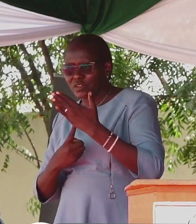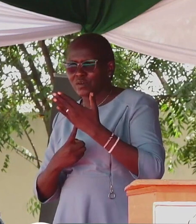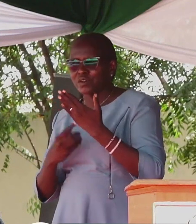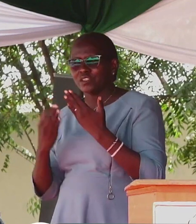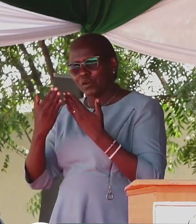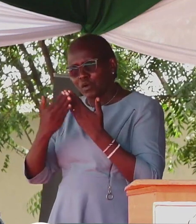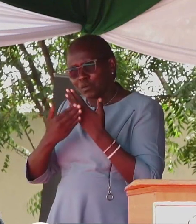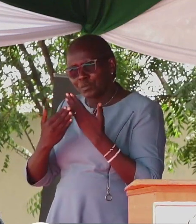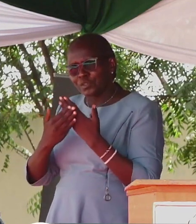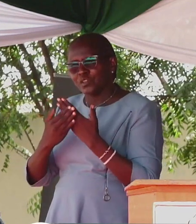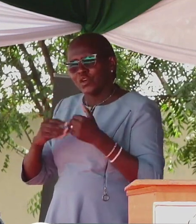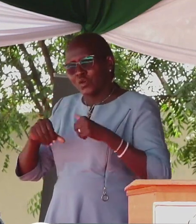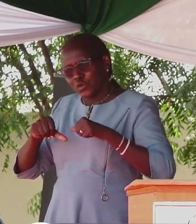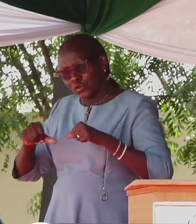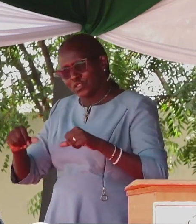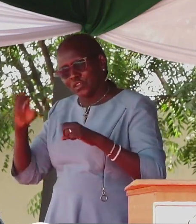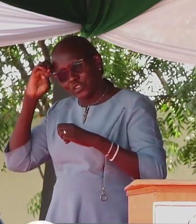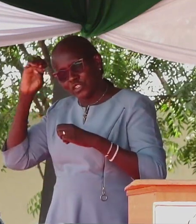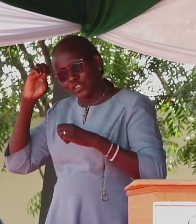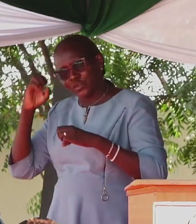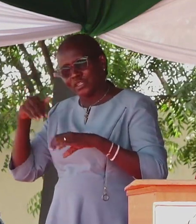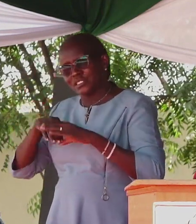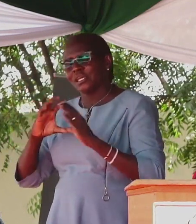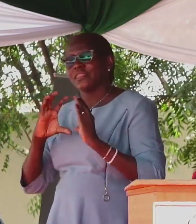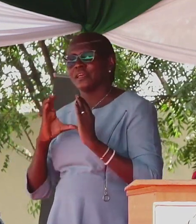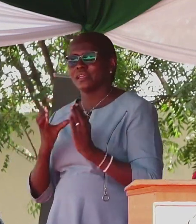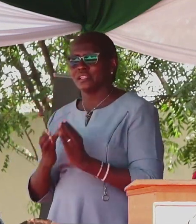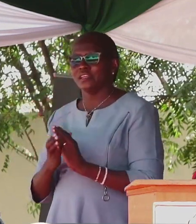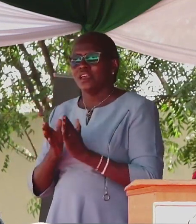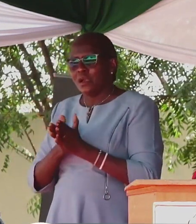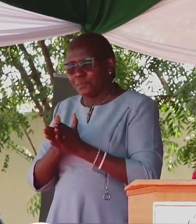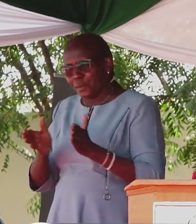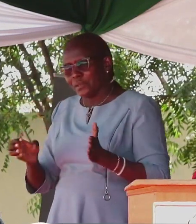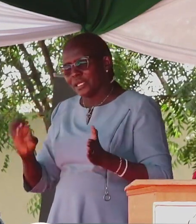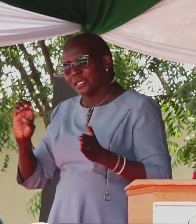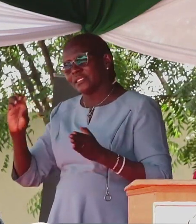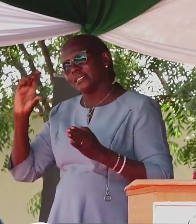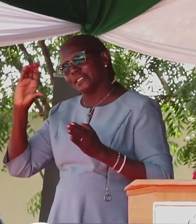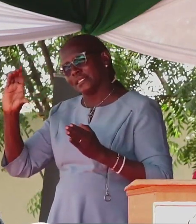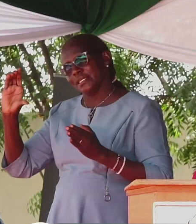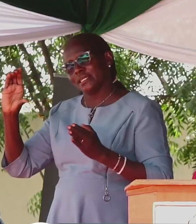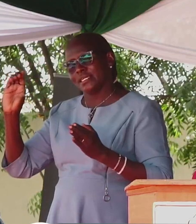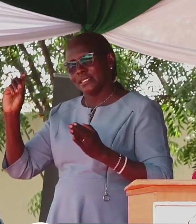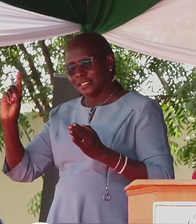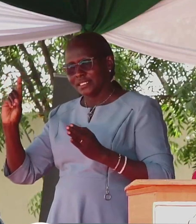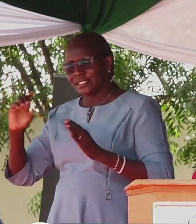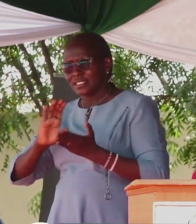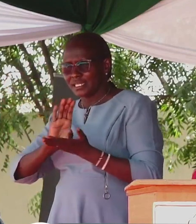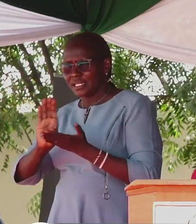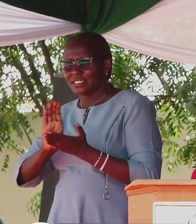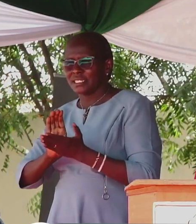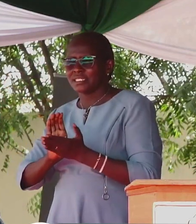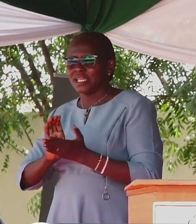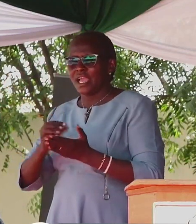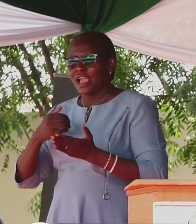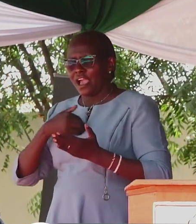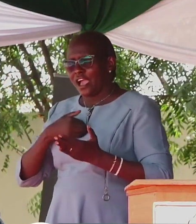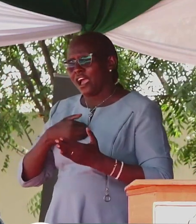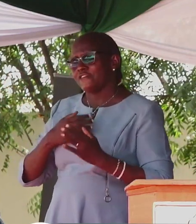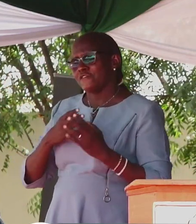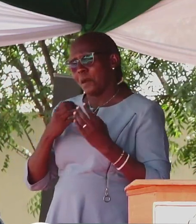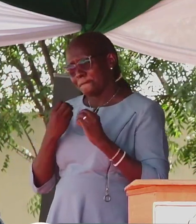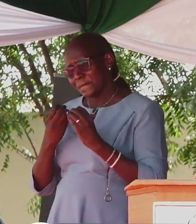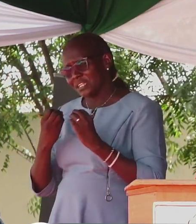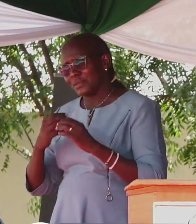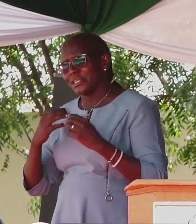to enhance education outcomes in classes. So in all our public ECD centers, our centers are equipped with digital CBC curriculum